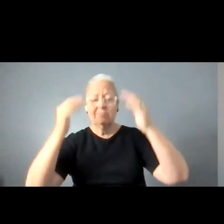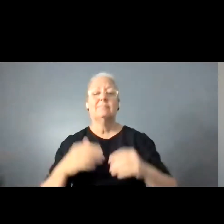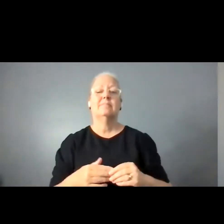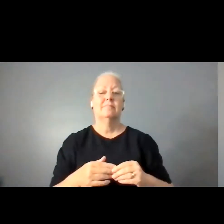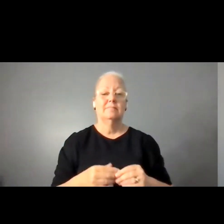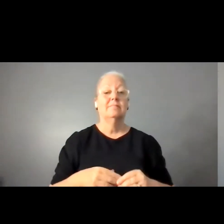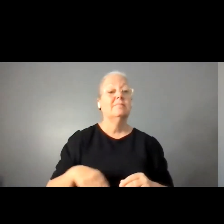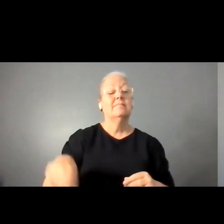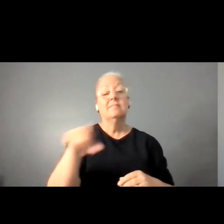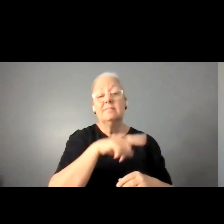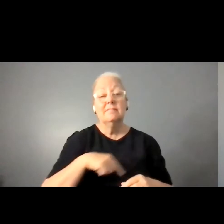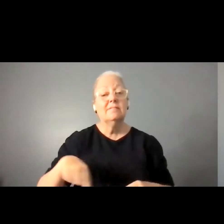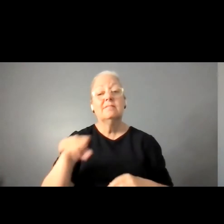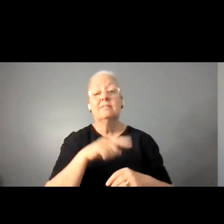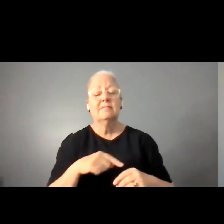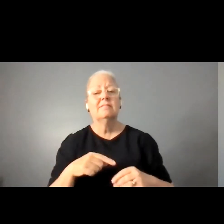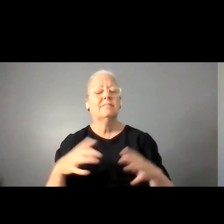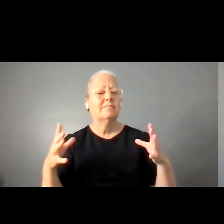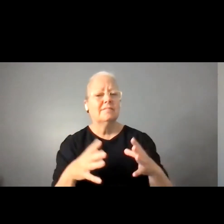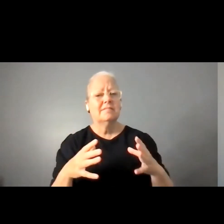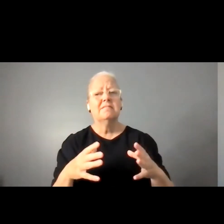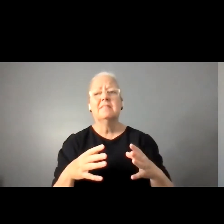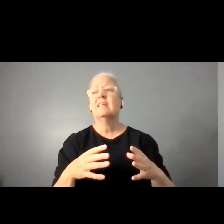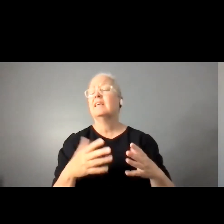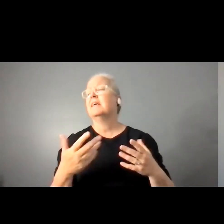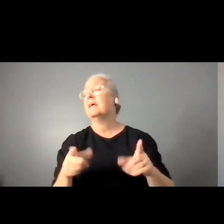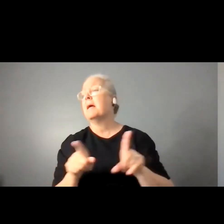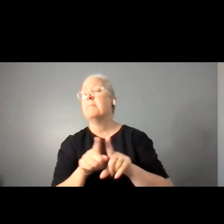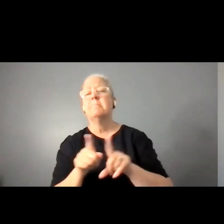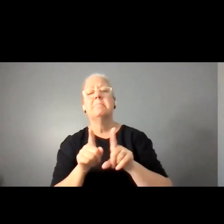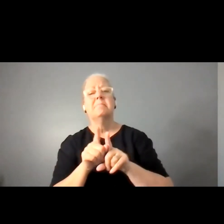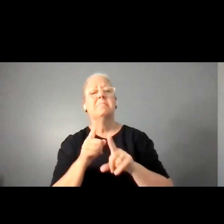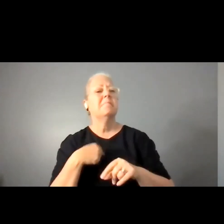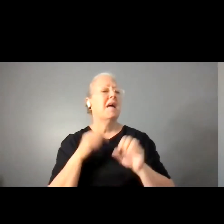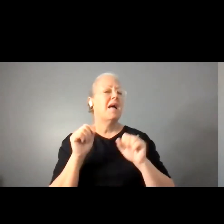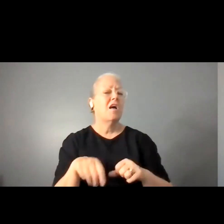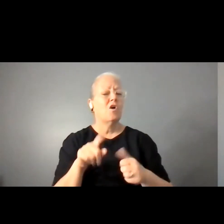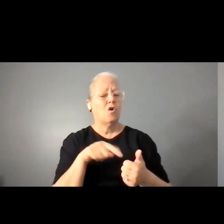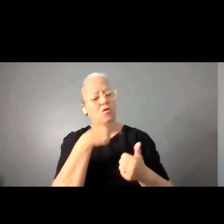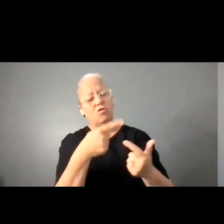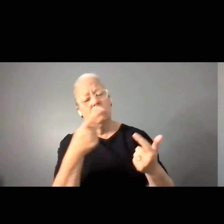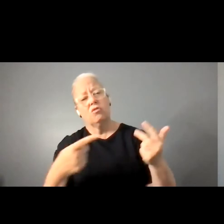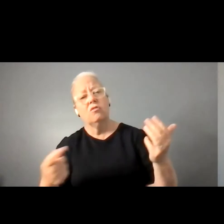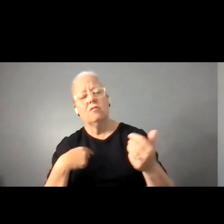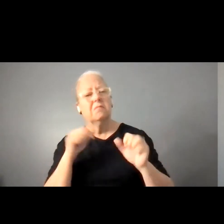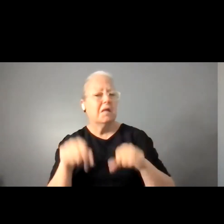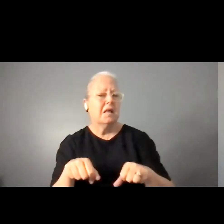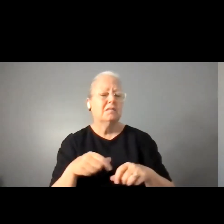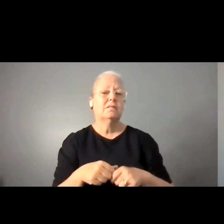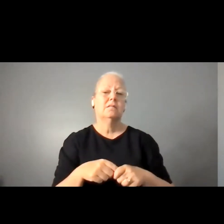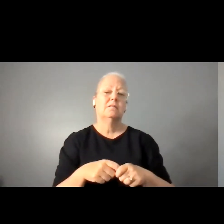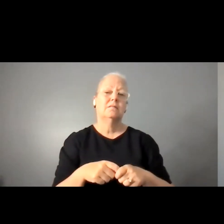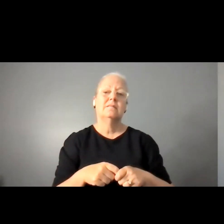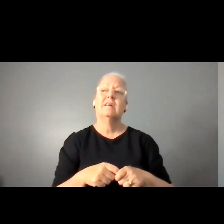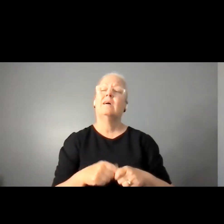are pastoralists. I can't go to look after cattle or other things. So I can't be given that chance